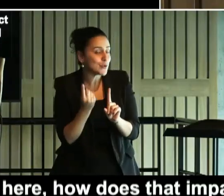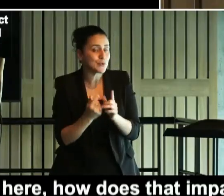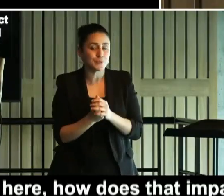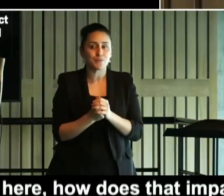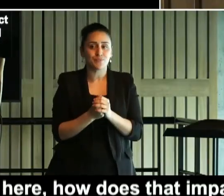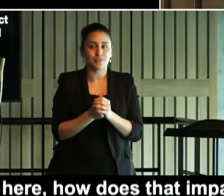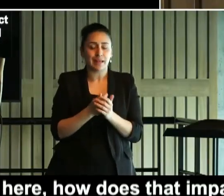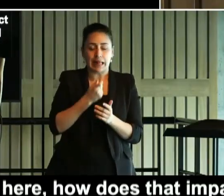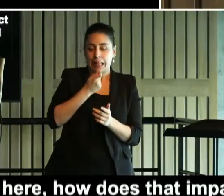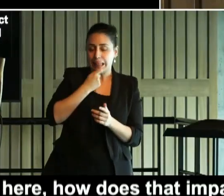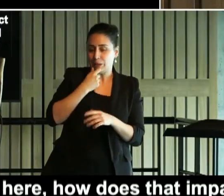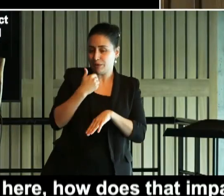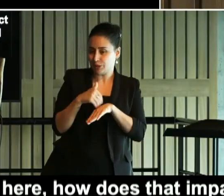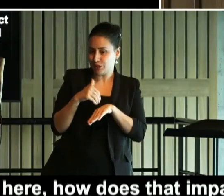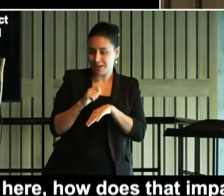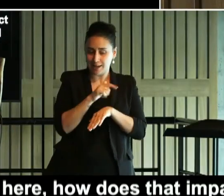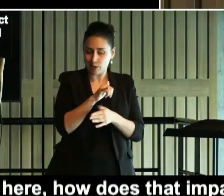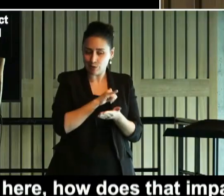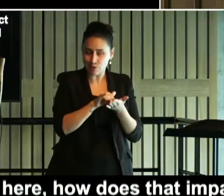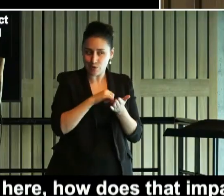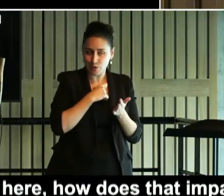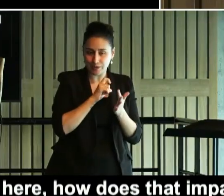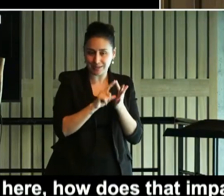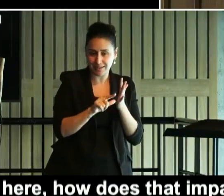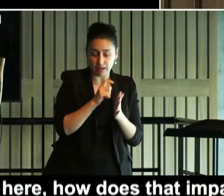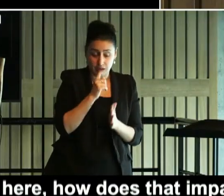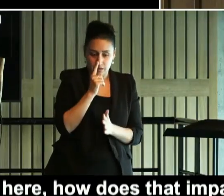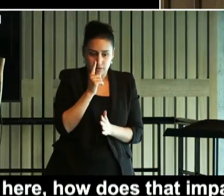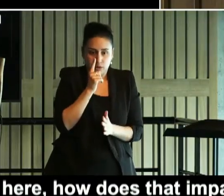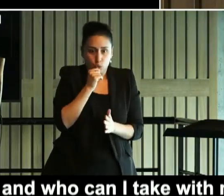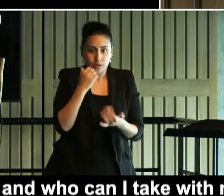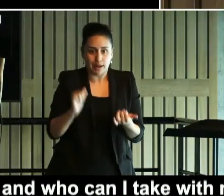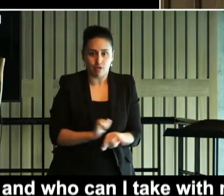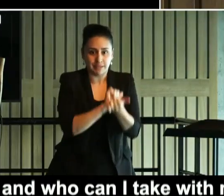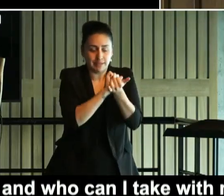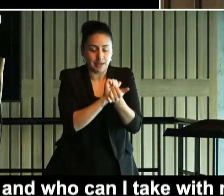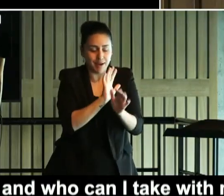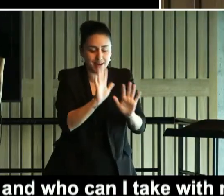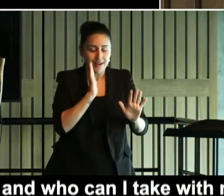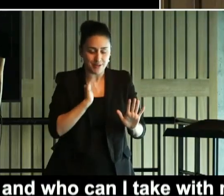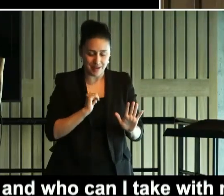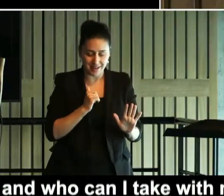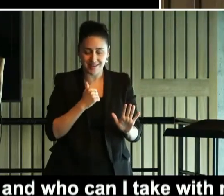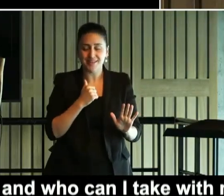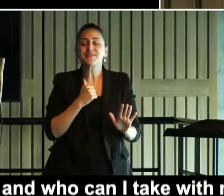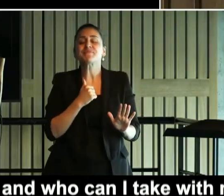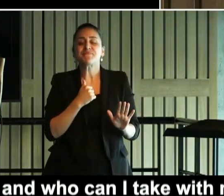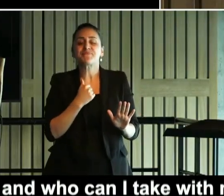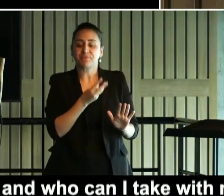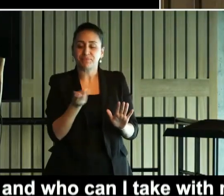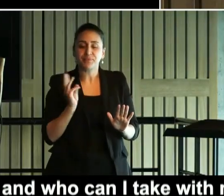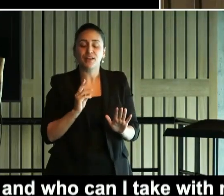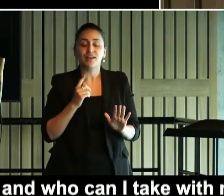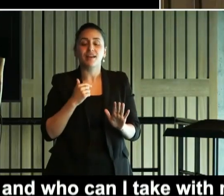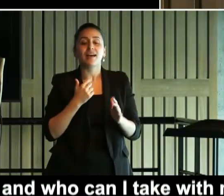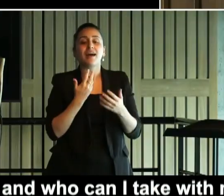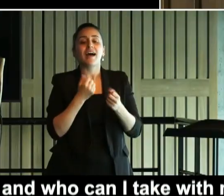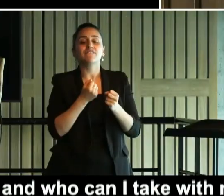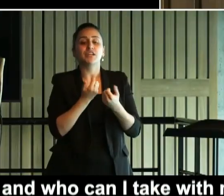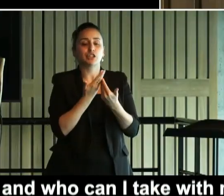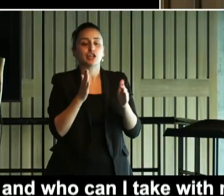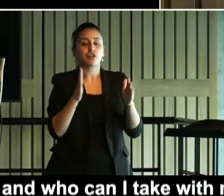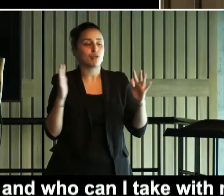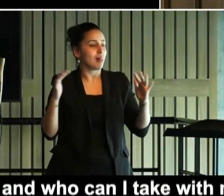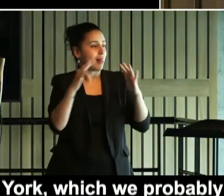thing as well in New York, which we probably could get arrested for, but in the General Assembly Hall in the